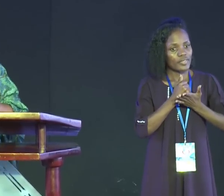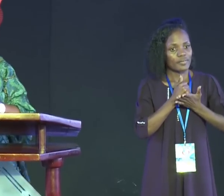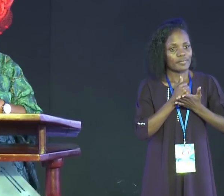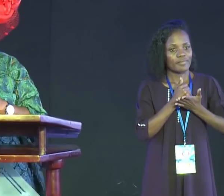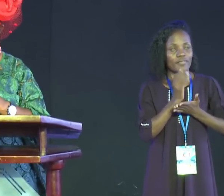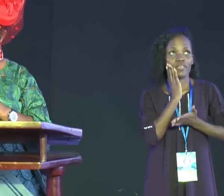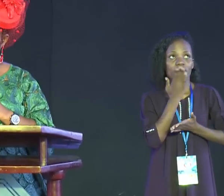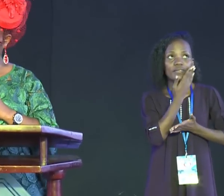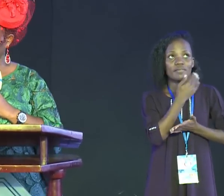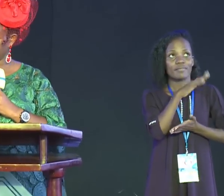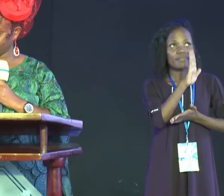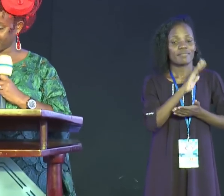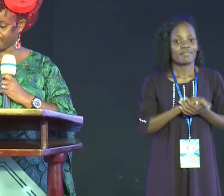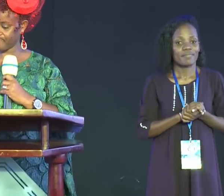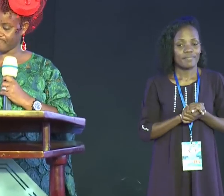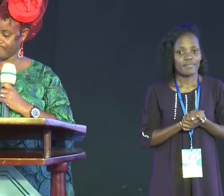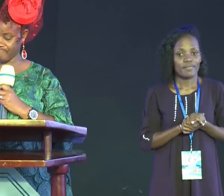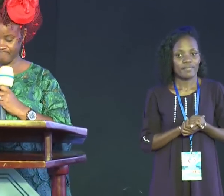me.